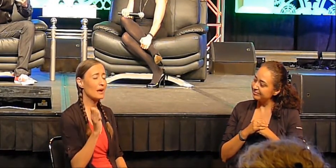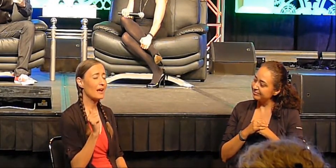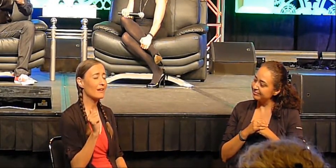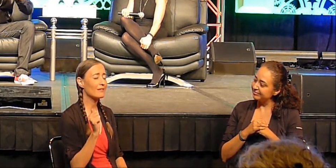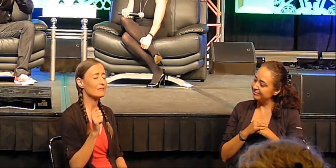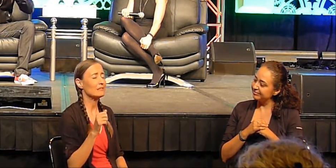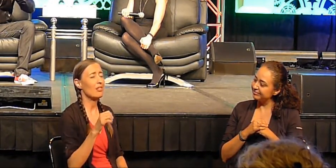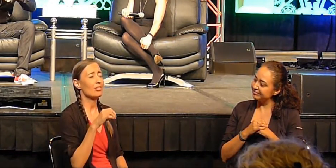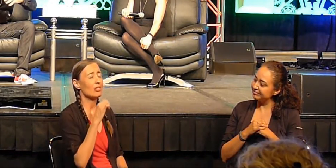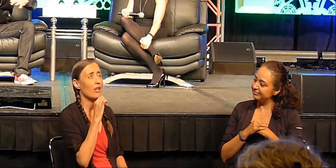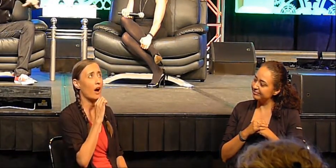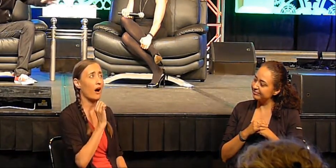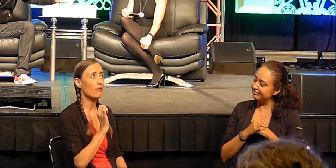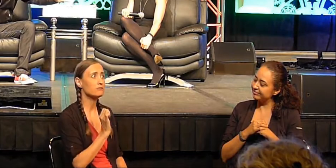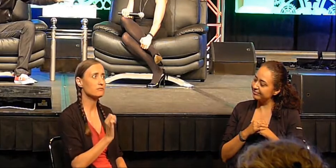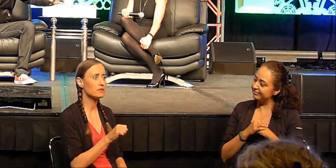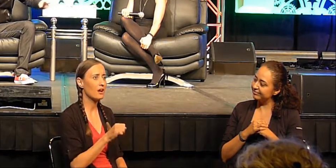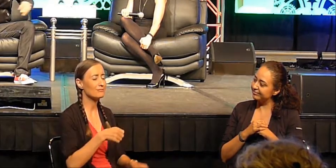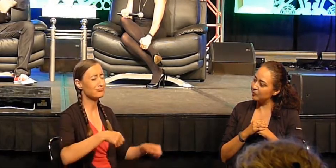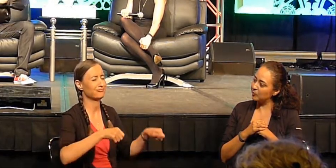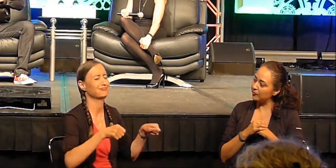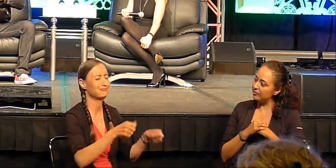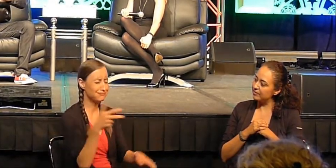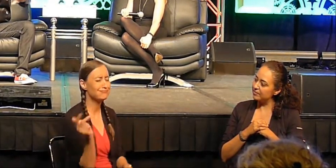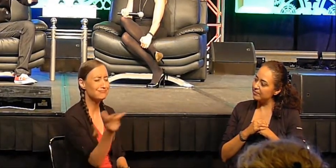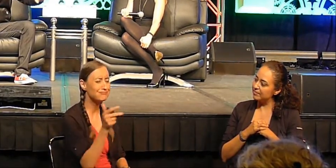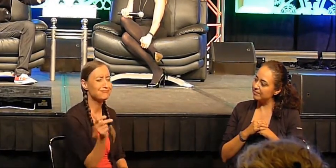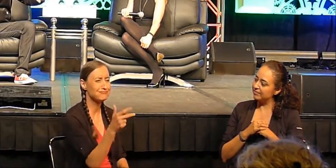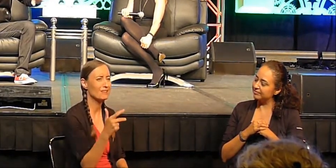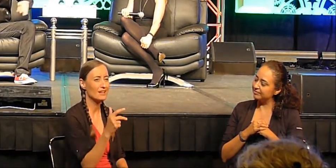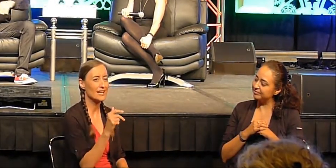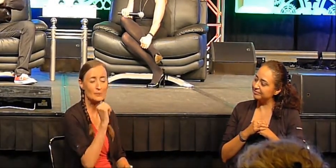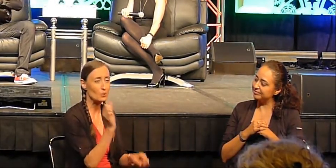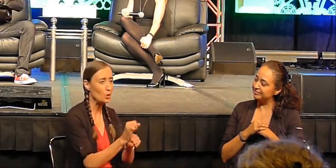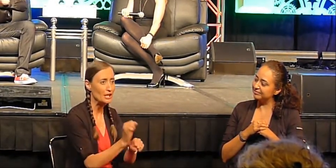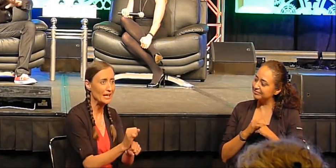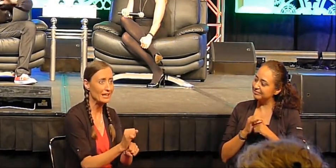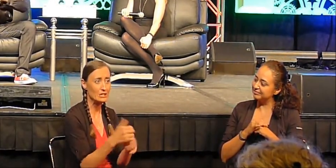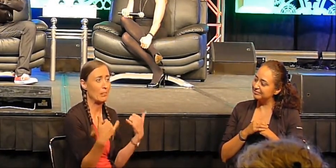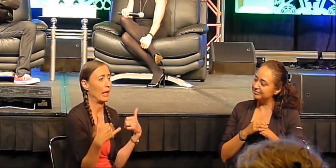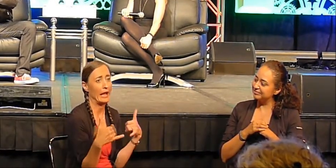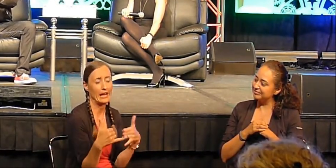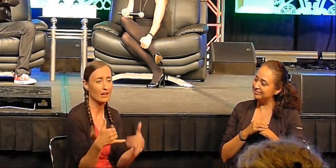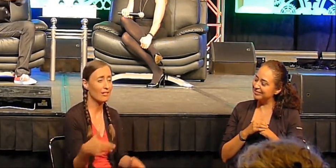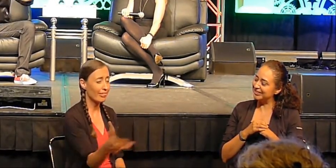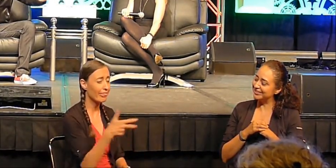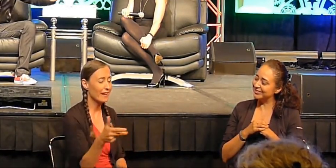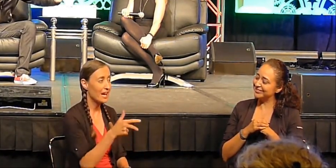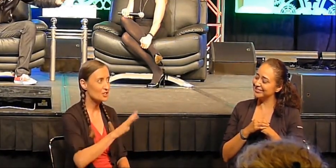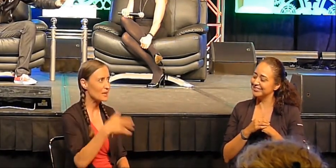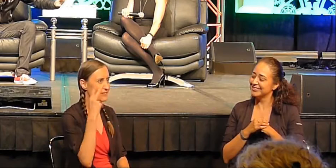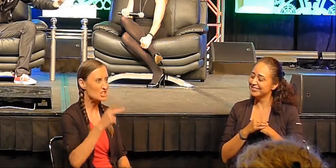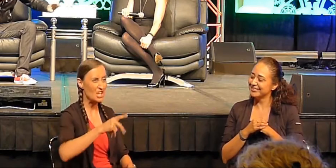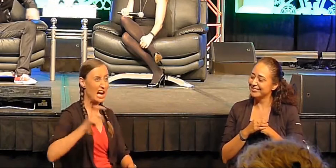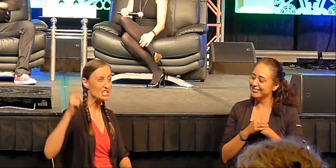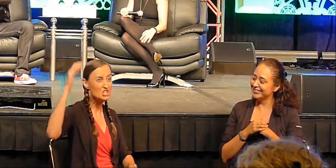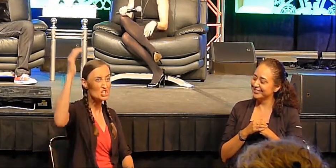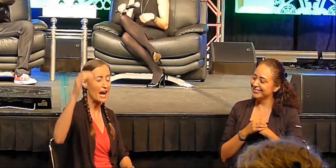I mean, he would ride around on this thing even when he wasn't going to work. He was just speeding. You never saw a giant move so fast